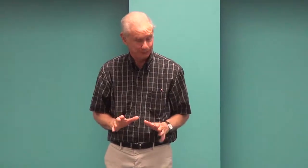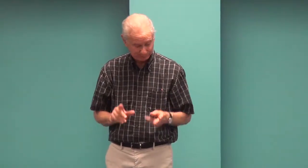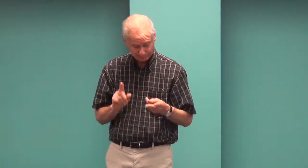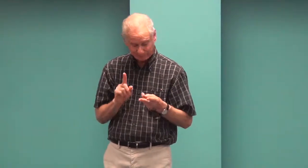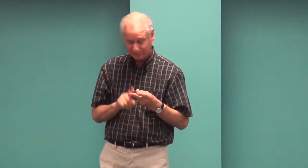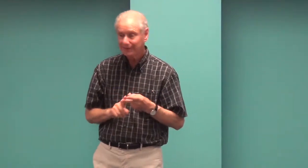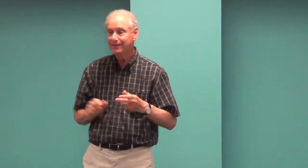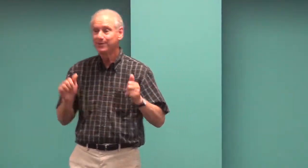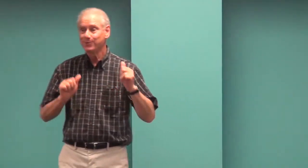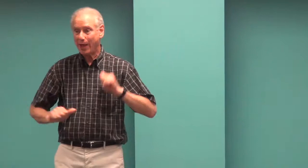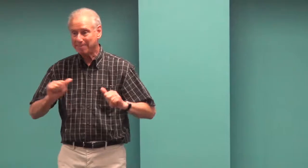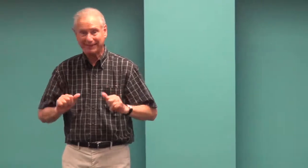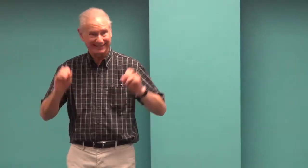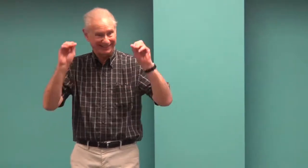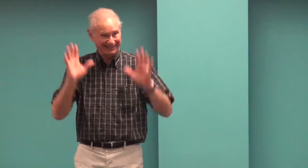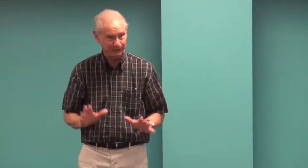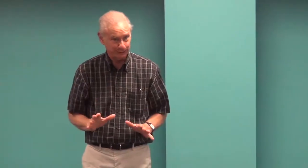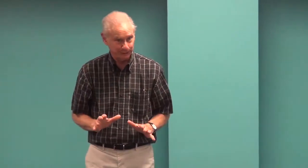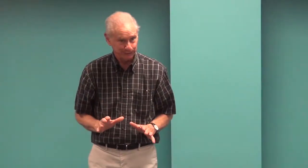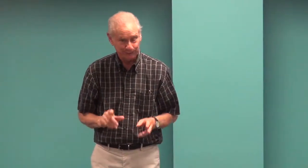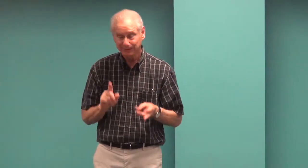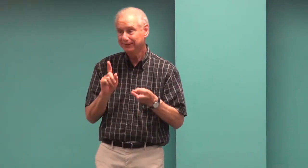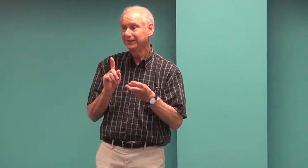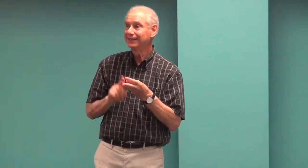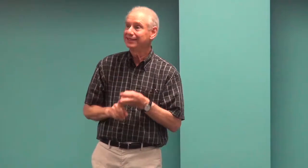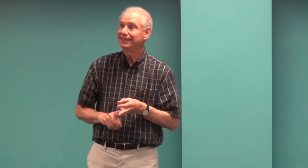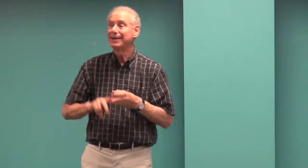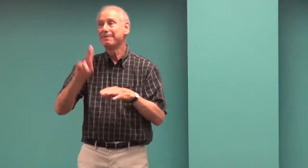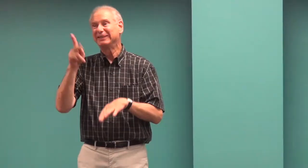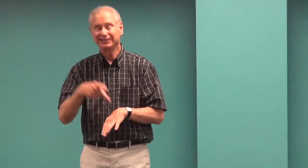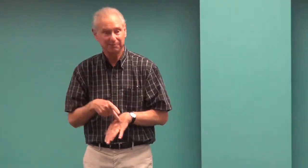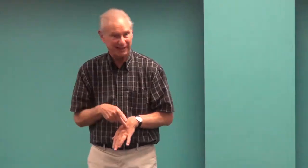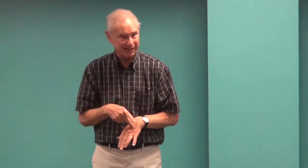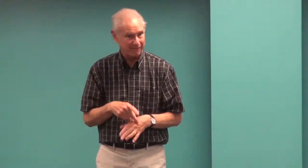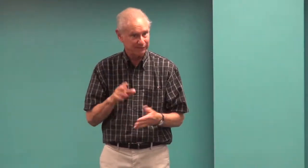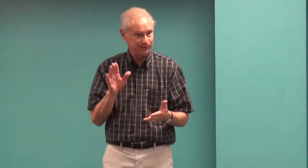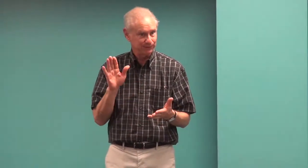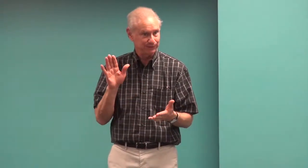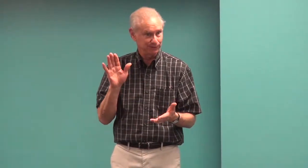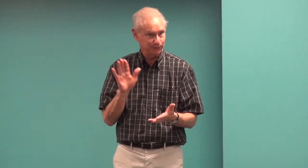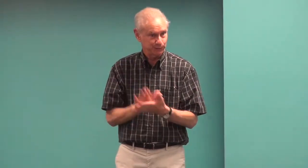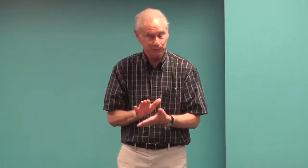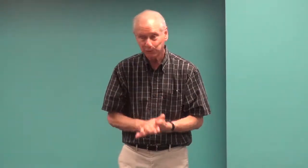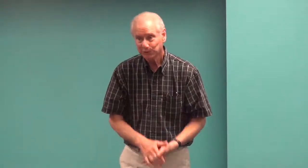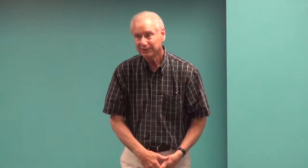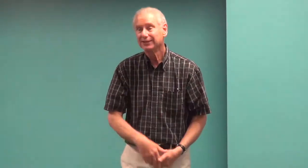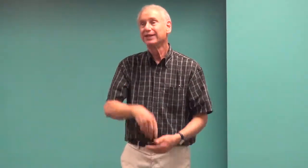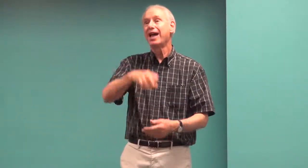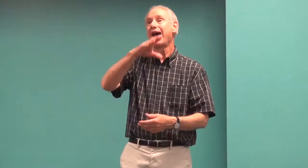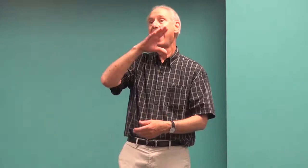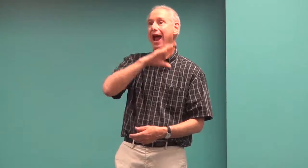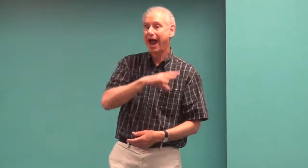He was a teacher, a drama teacher, a principal of a school,